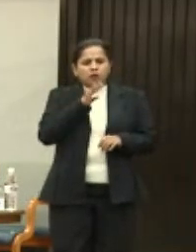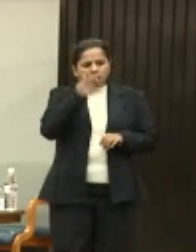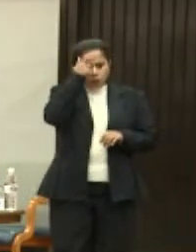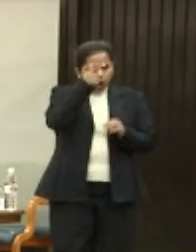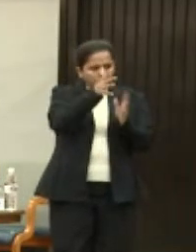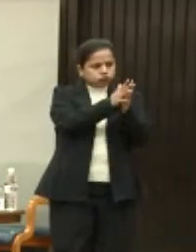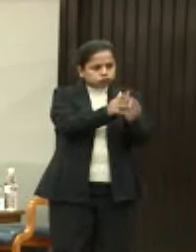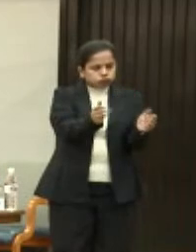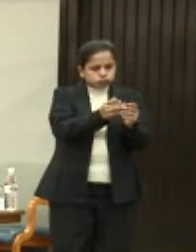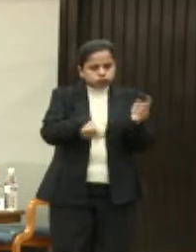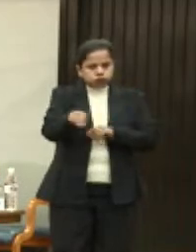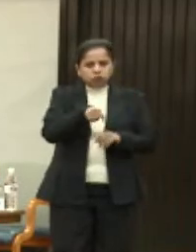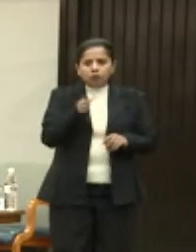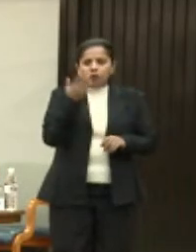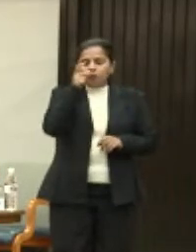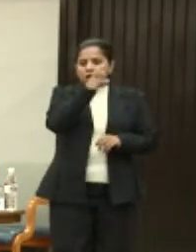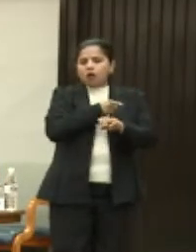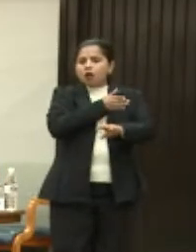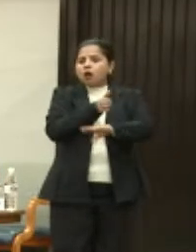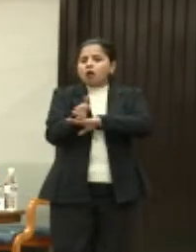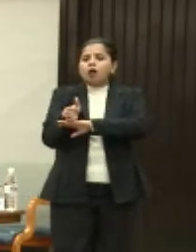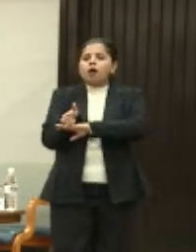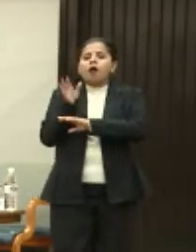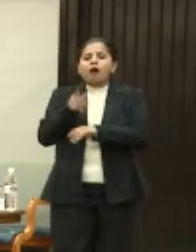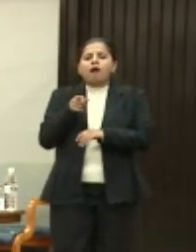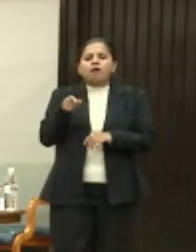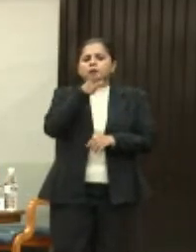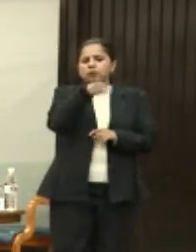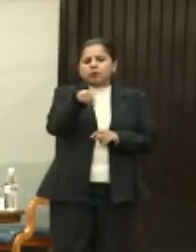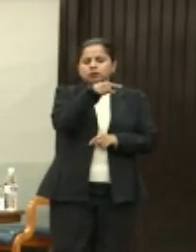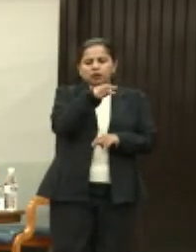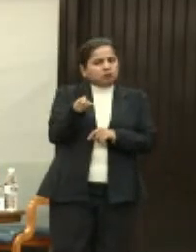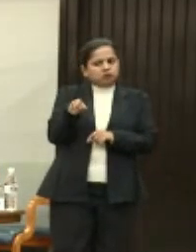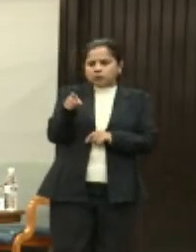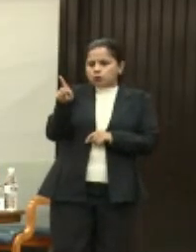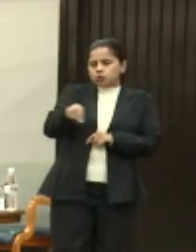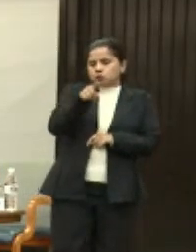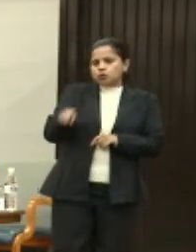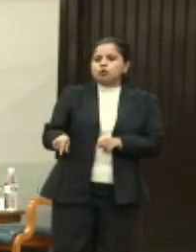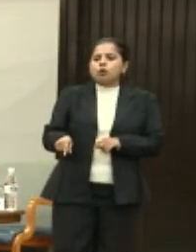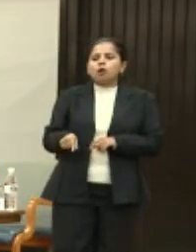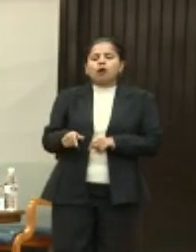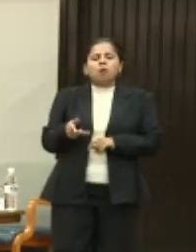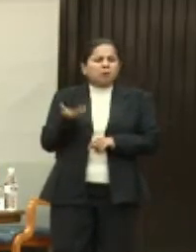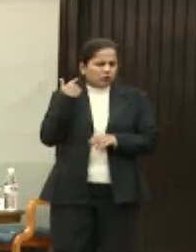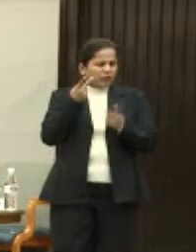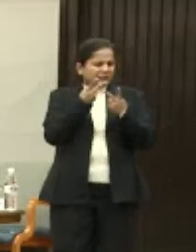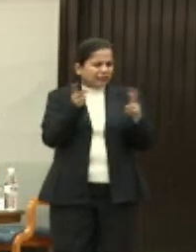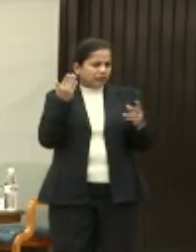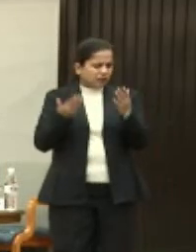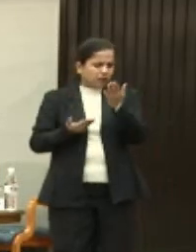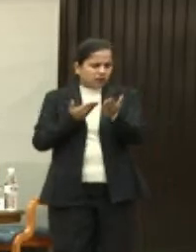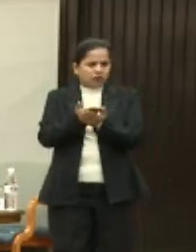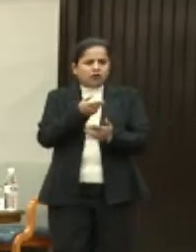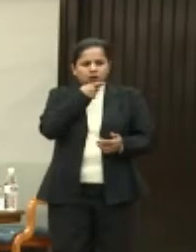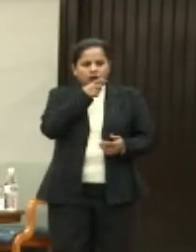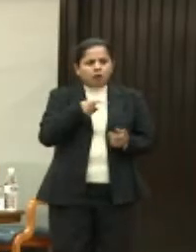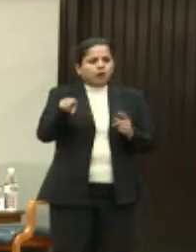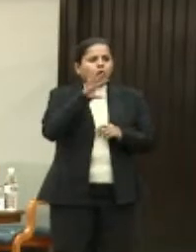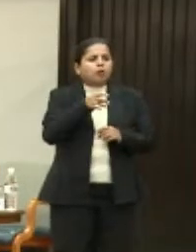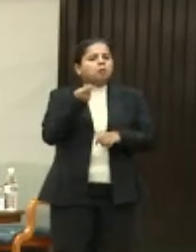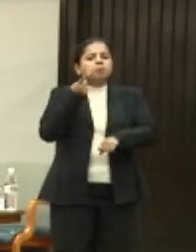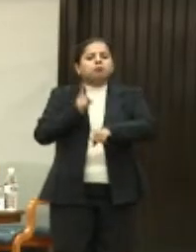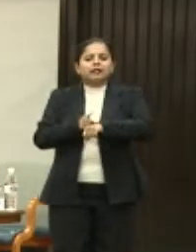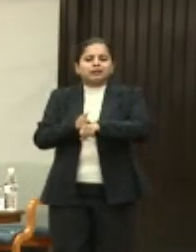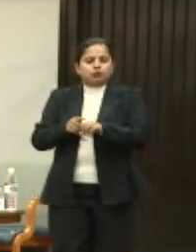resolution, he was prosecuted under this provision. It was a different matter that he was not